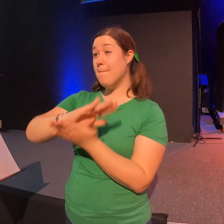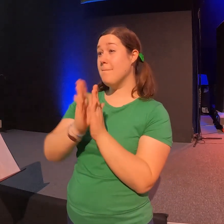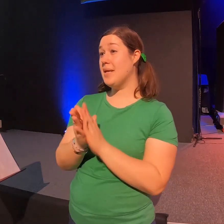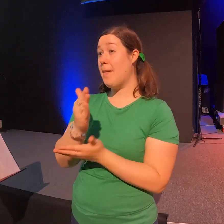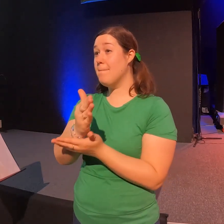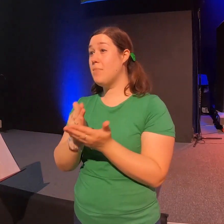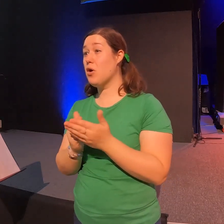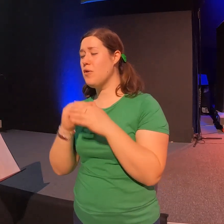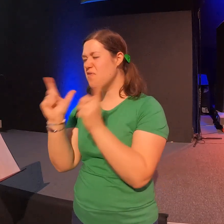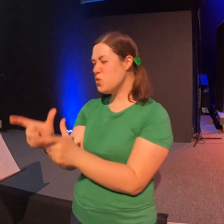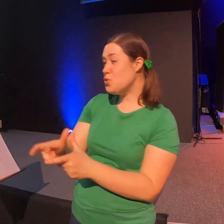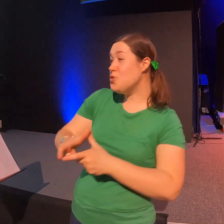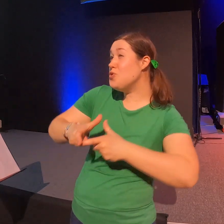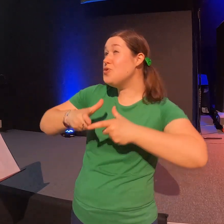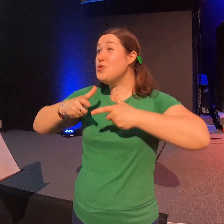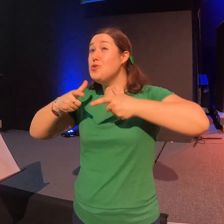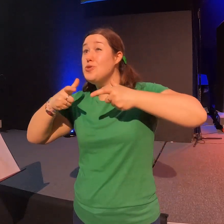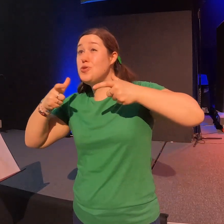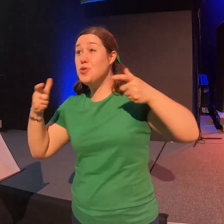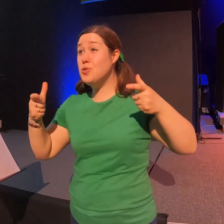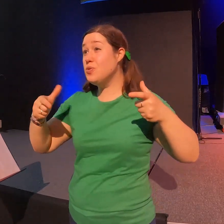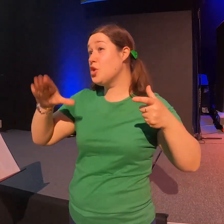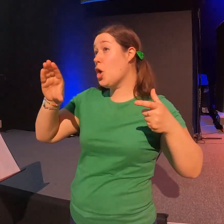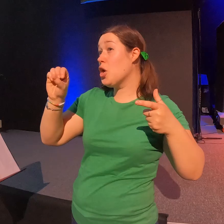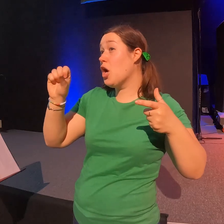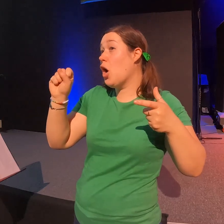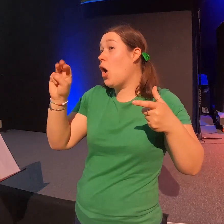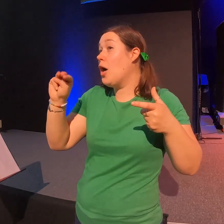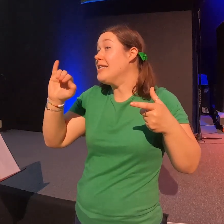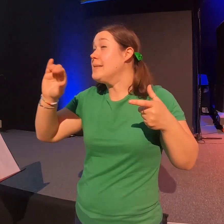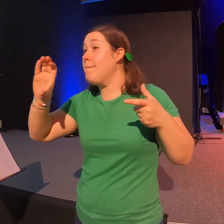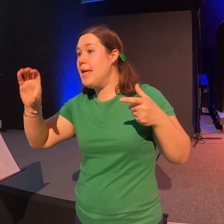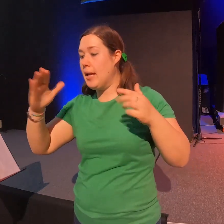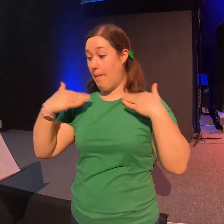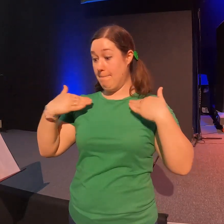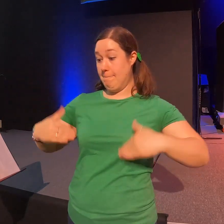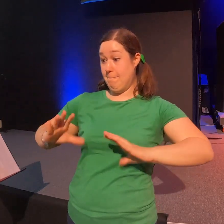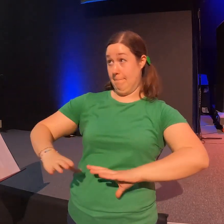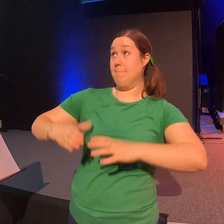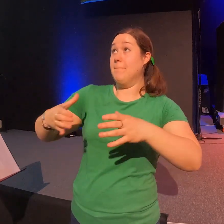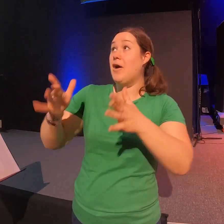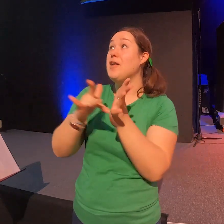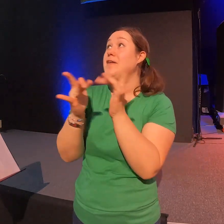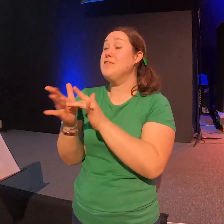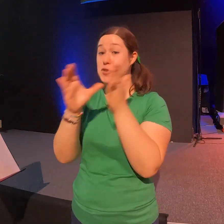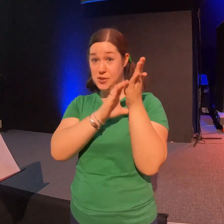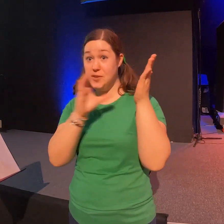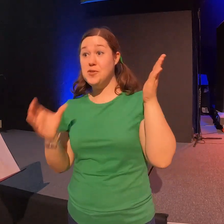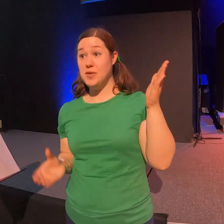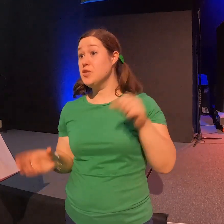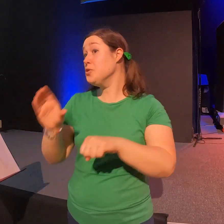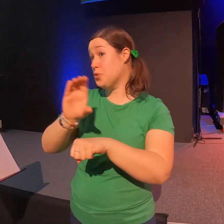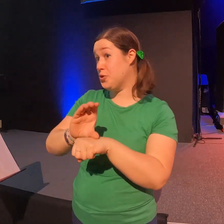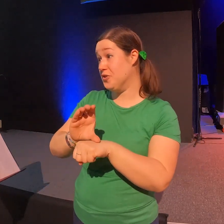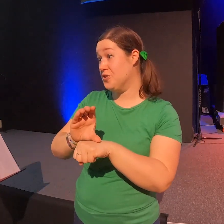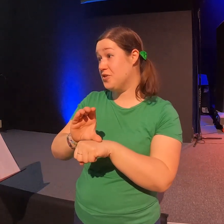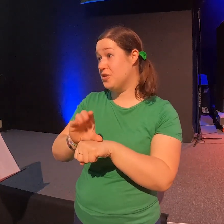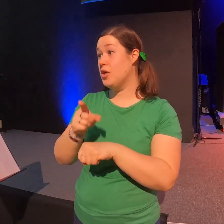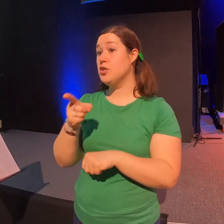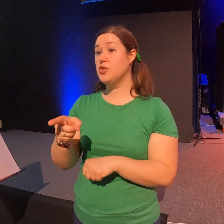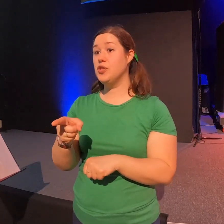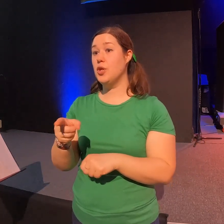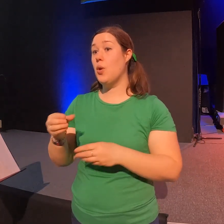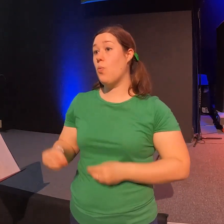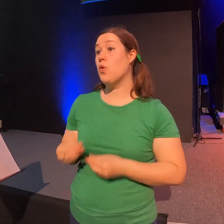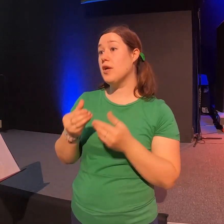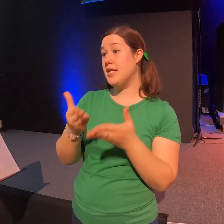church of Jesus Christ, a big cosmic body, and you were given a position, and you were given a jersey. You were given a place